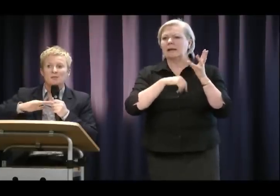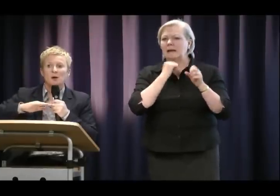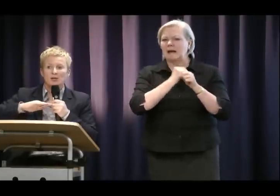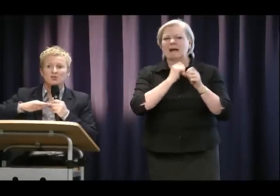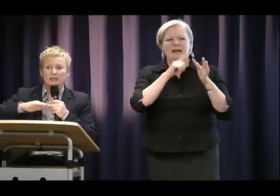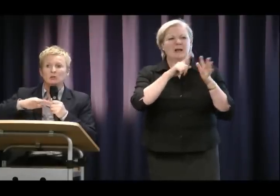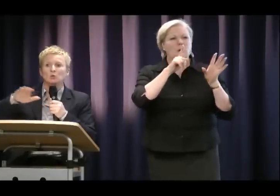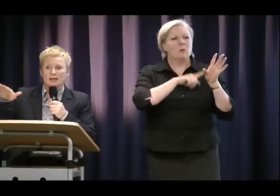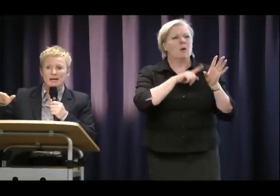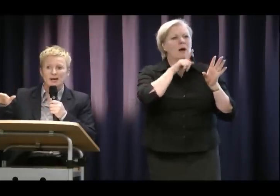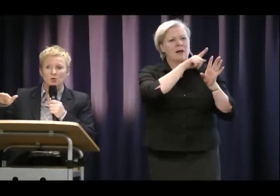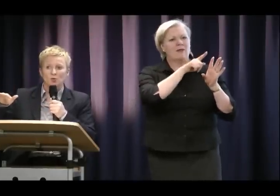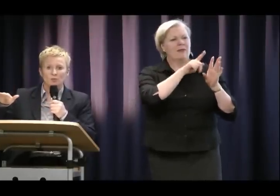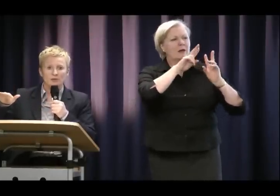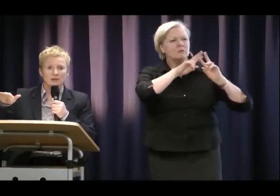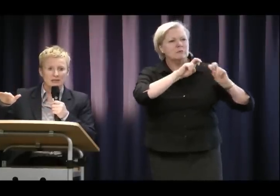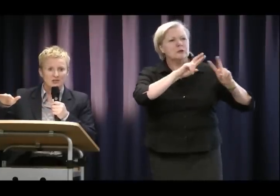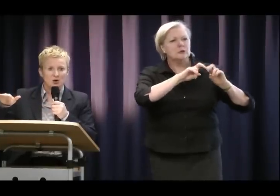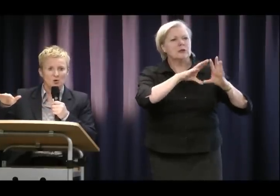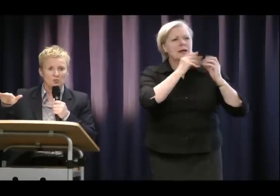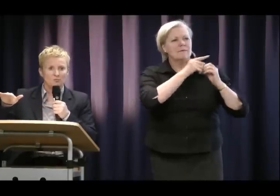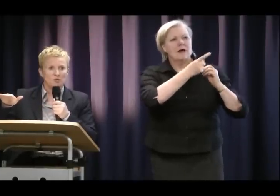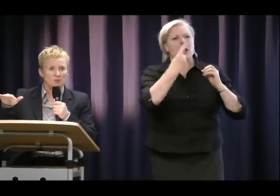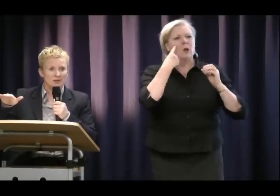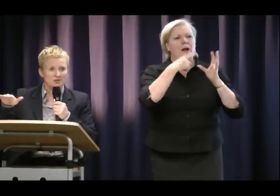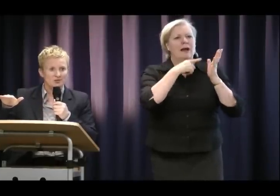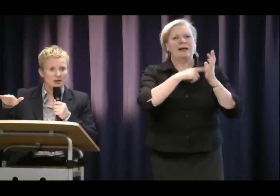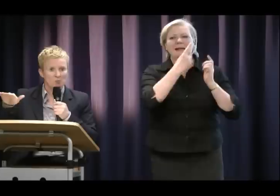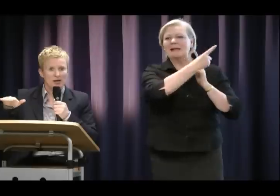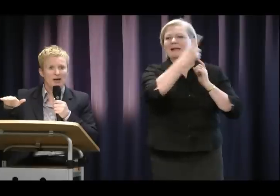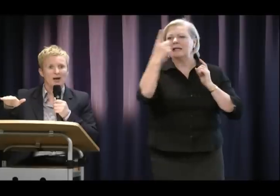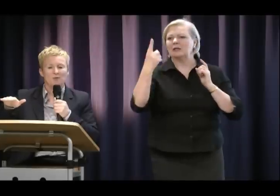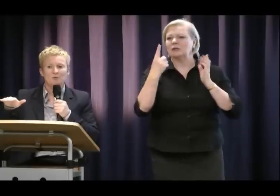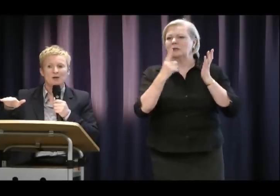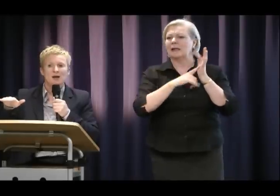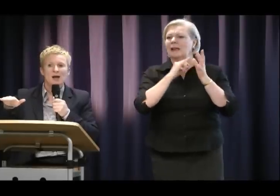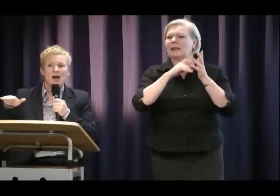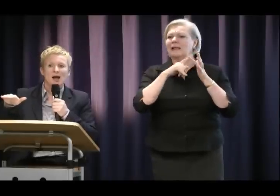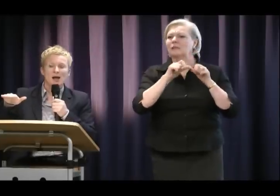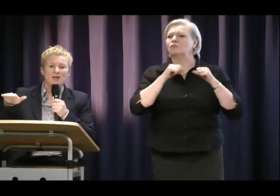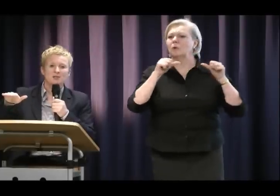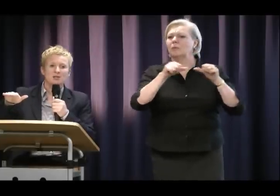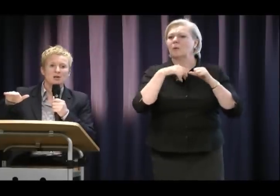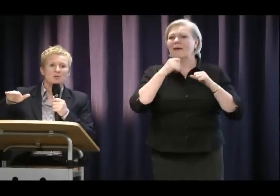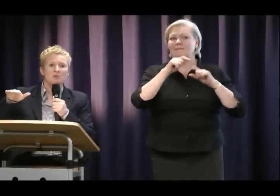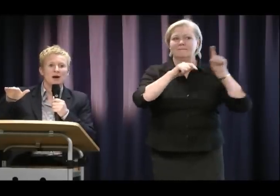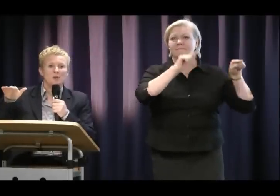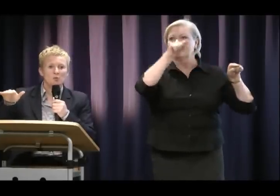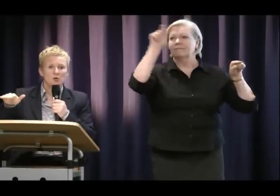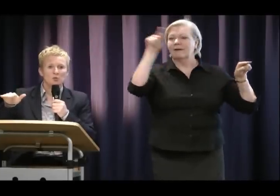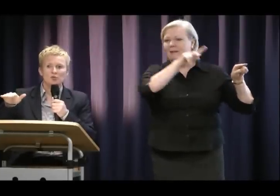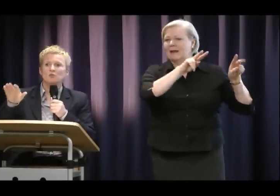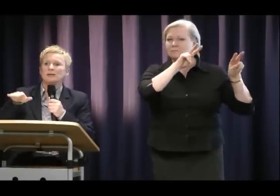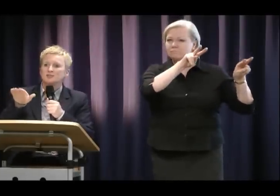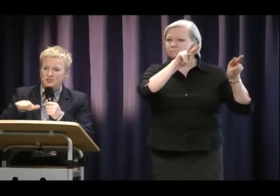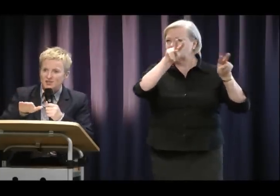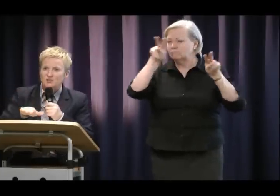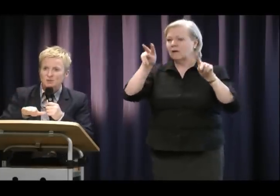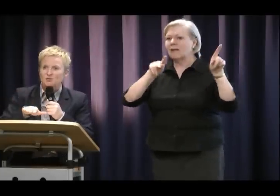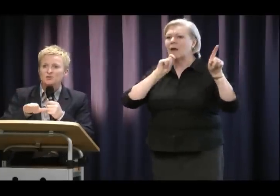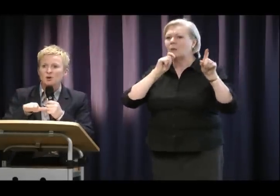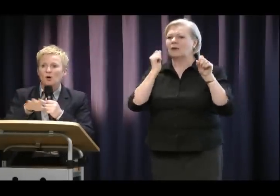is they're actually looking at all of the leasehold properties that we have, and they will do